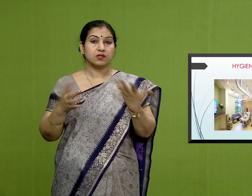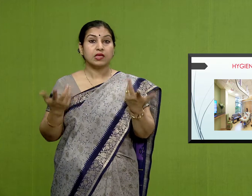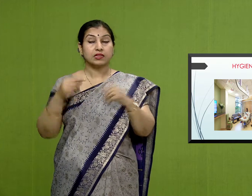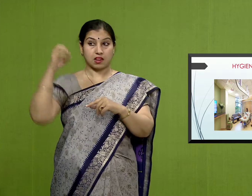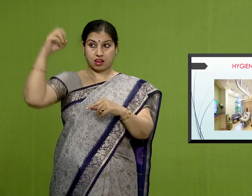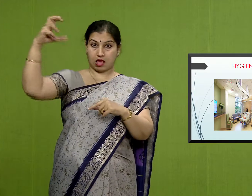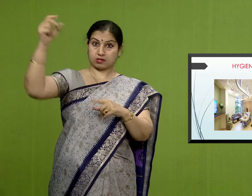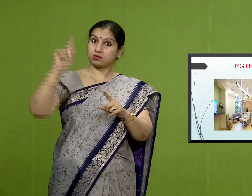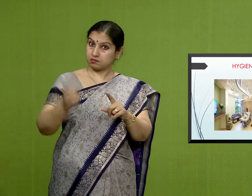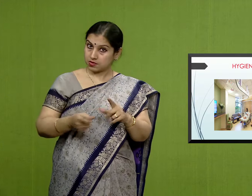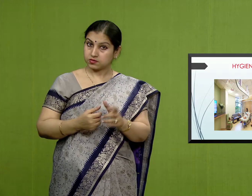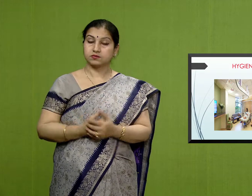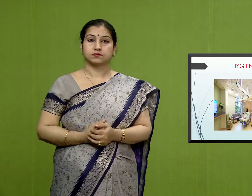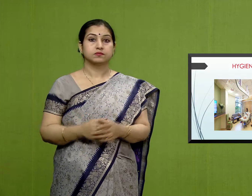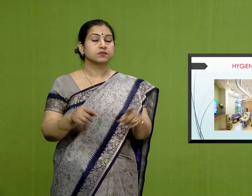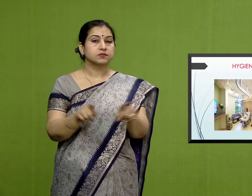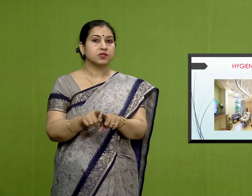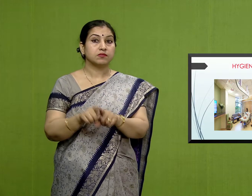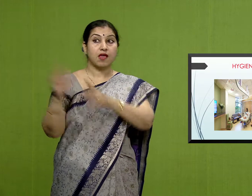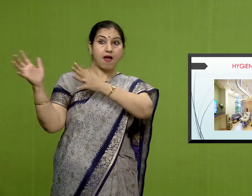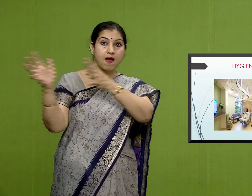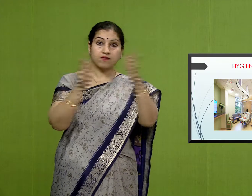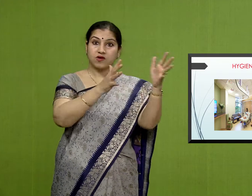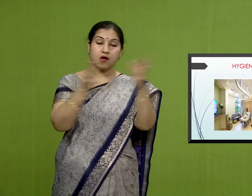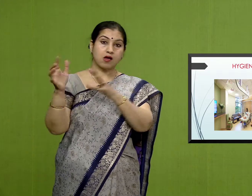lit, and ventilated.